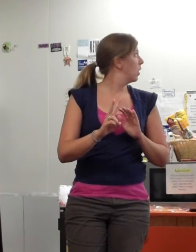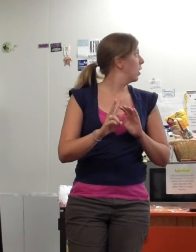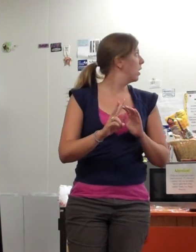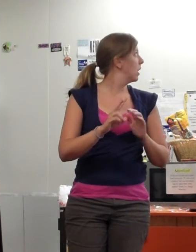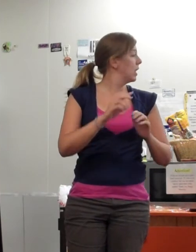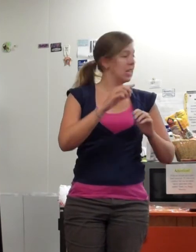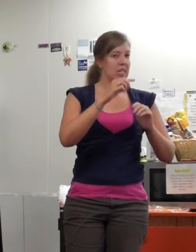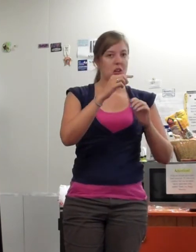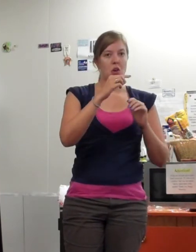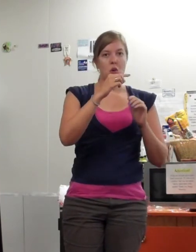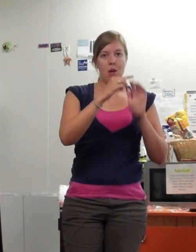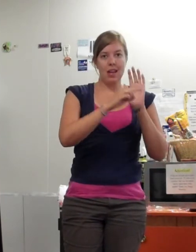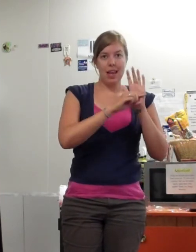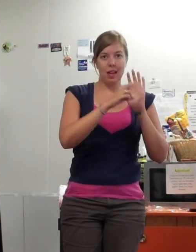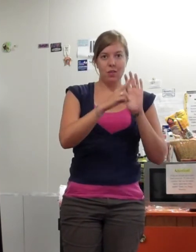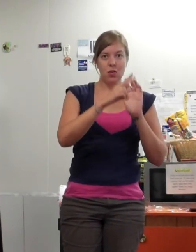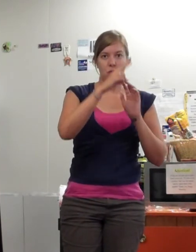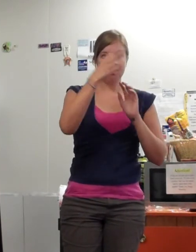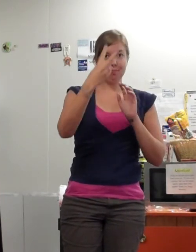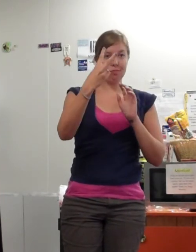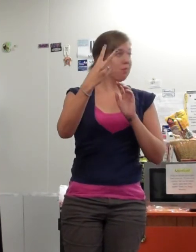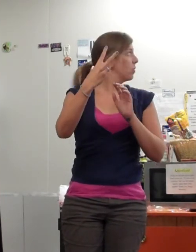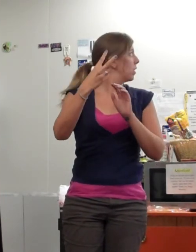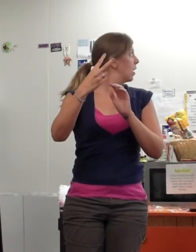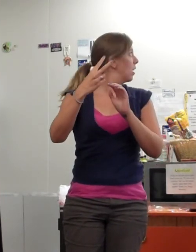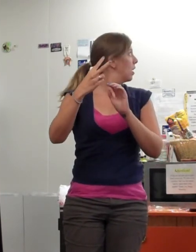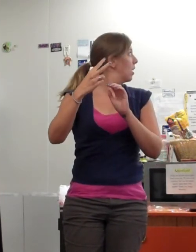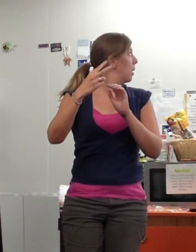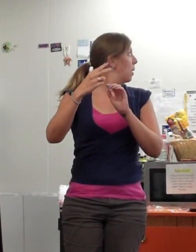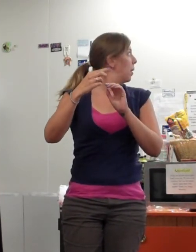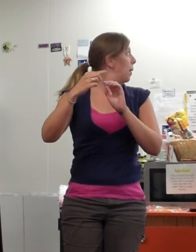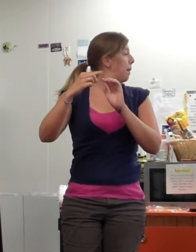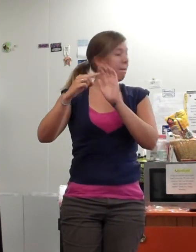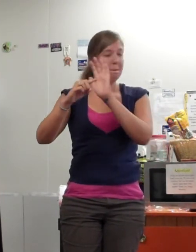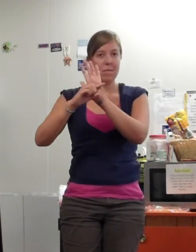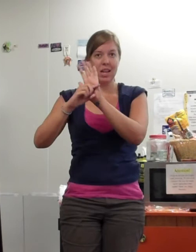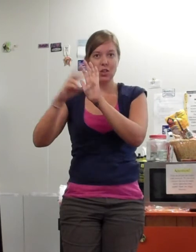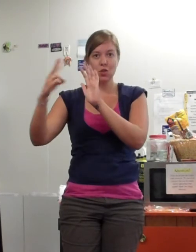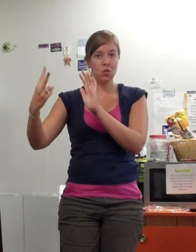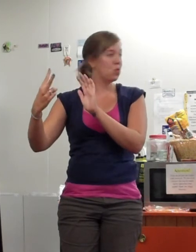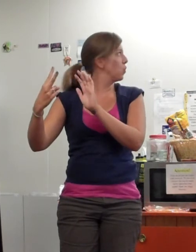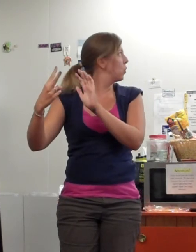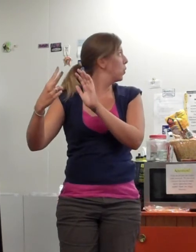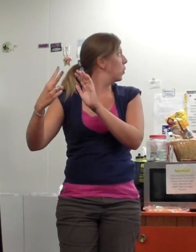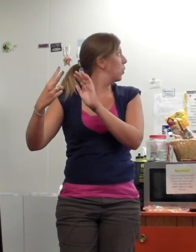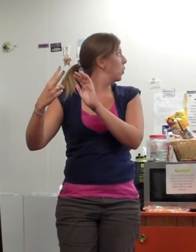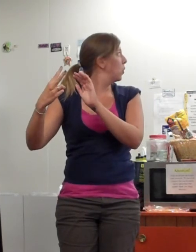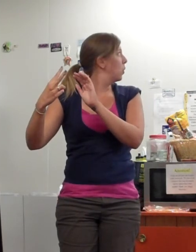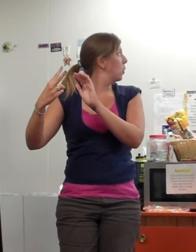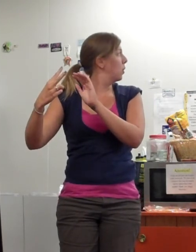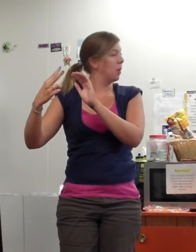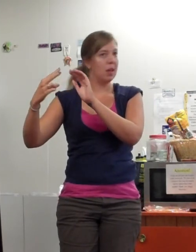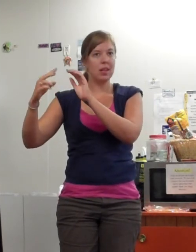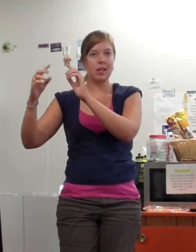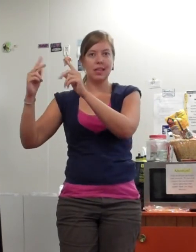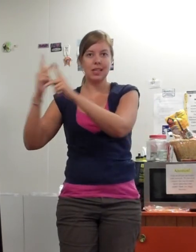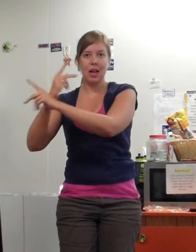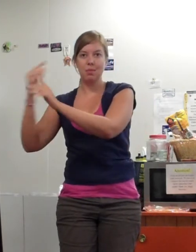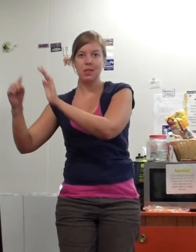times itself, take away 2 times negative 2, take away 8, I get 0? Let's see. 4 plus 4, take away 8. Yeah, good.